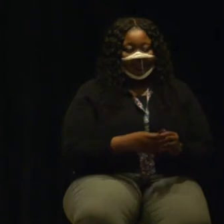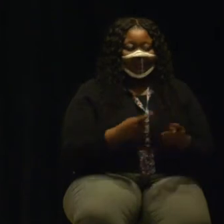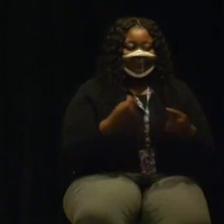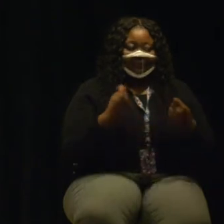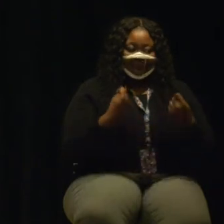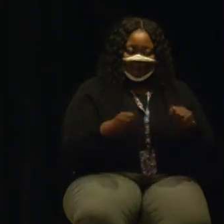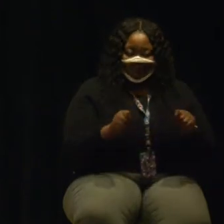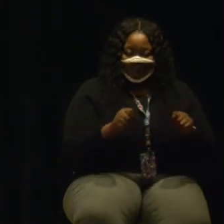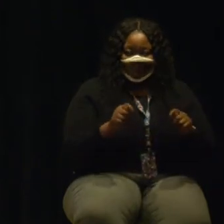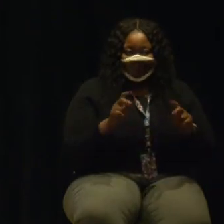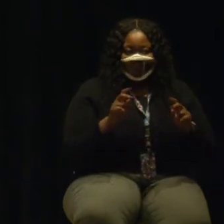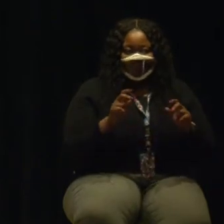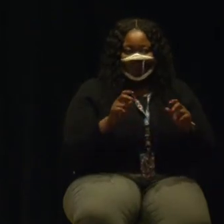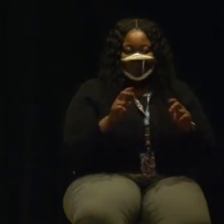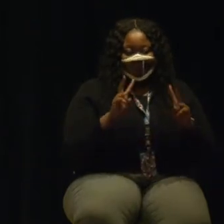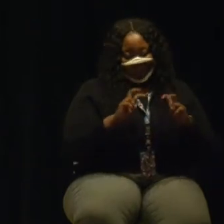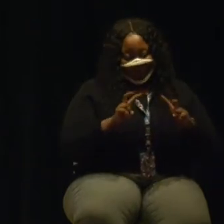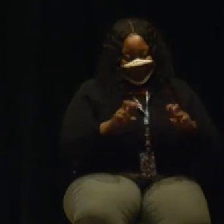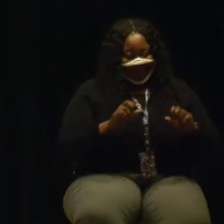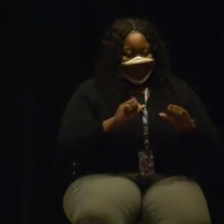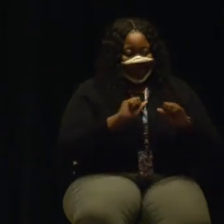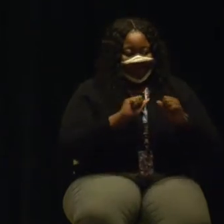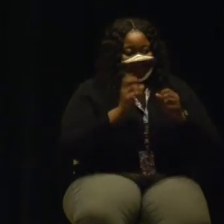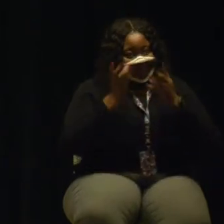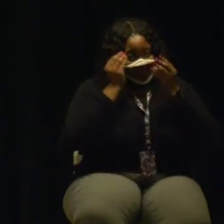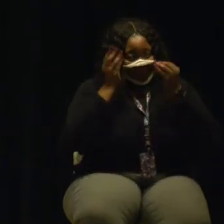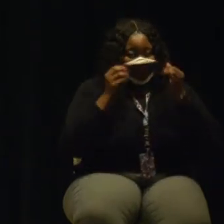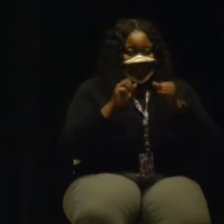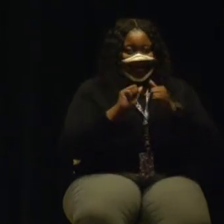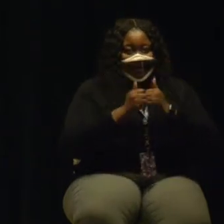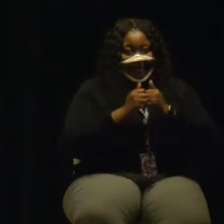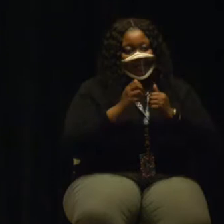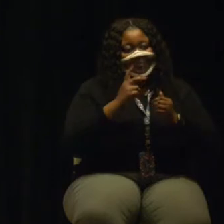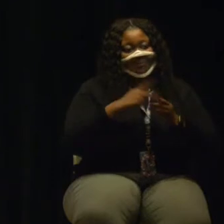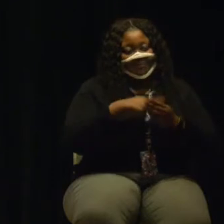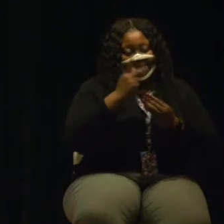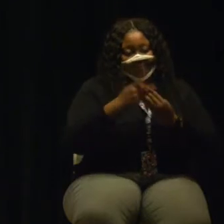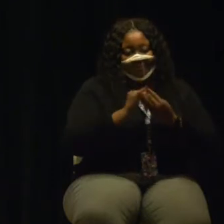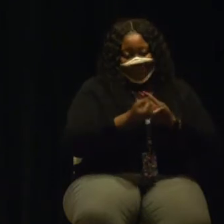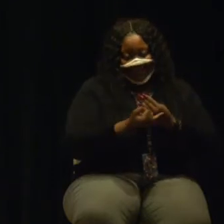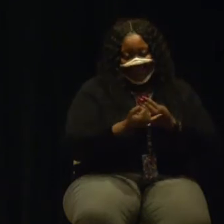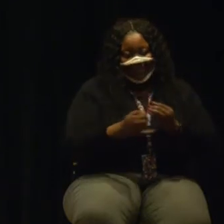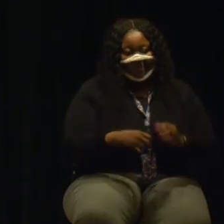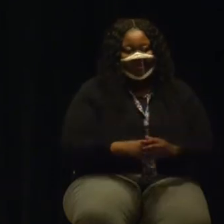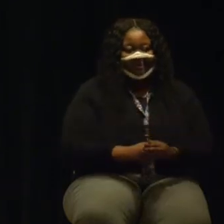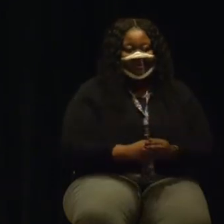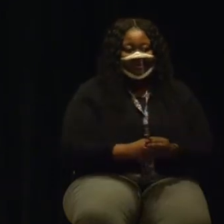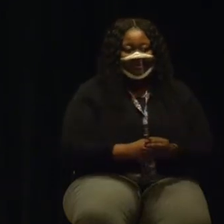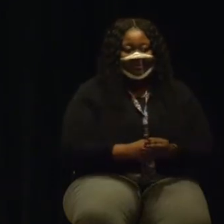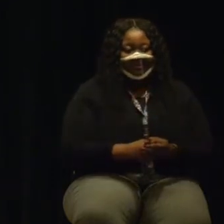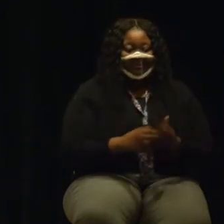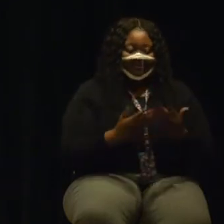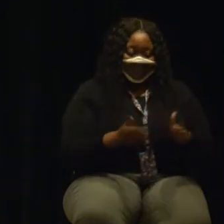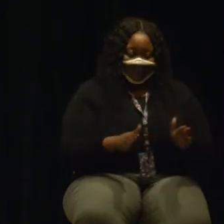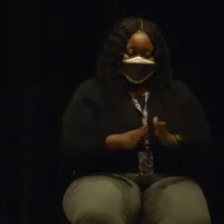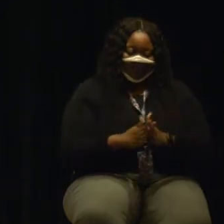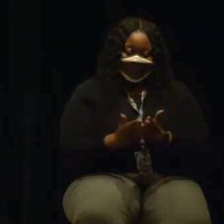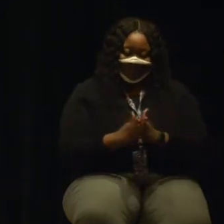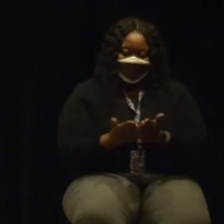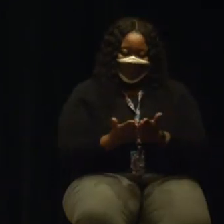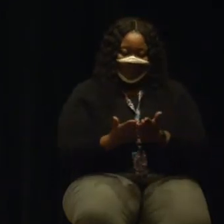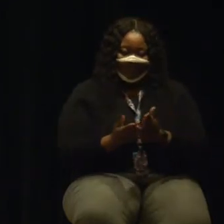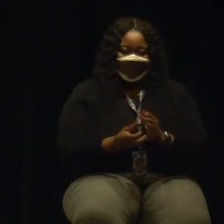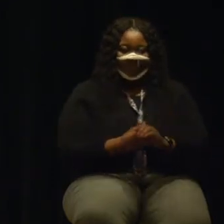how to do the next part of this project, I always knew it was going to be two books. When I finished The Big Smoke, I knew there was another book, but I didn't want to write another